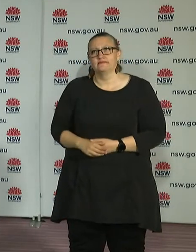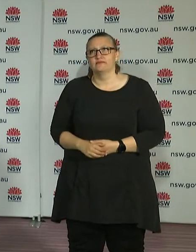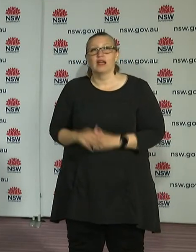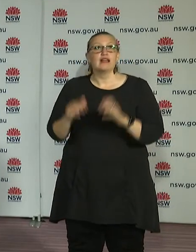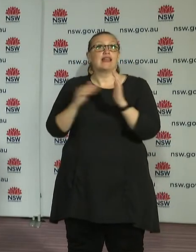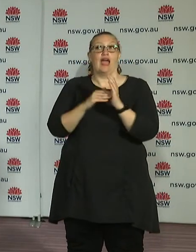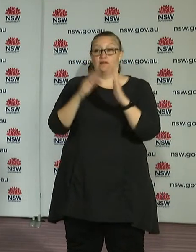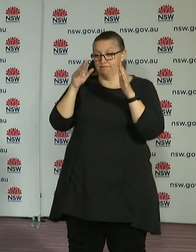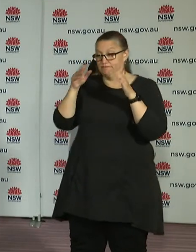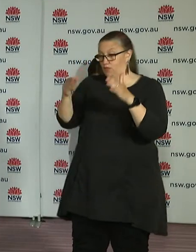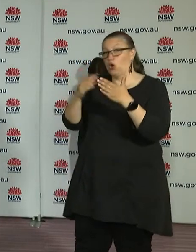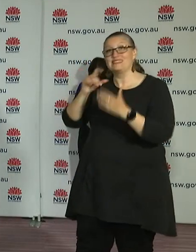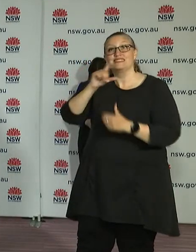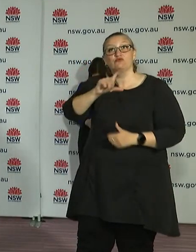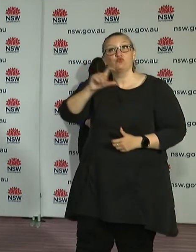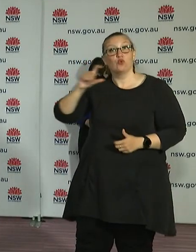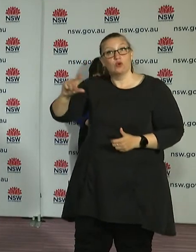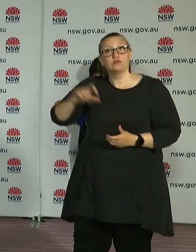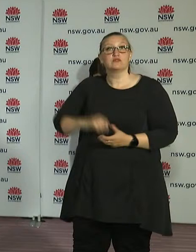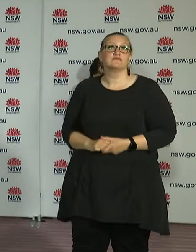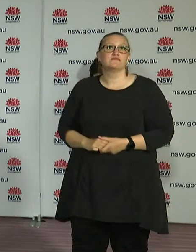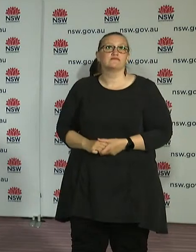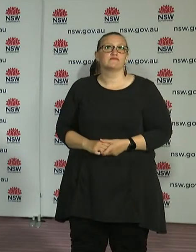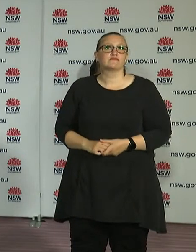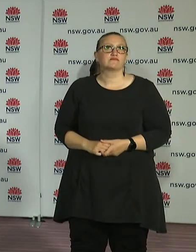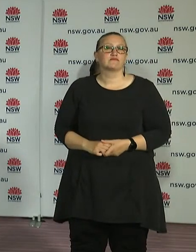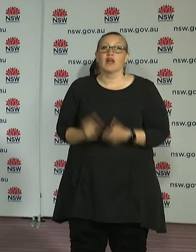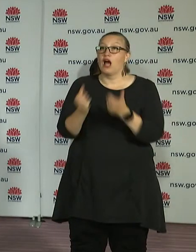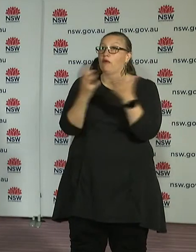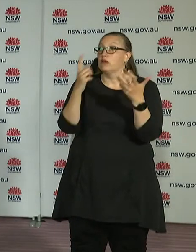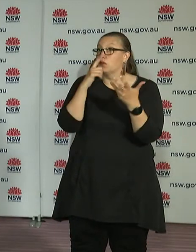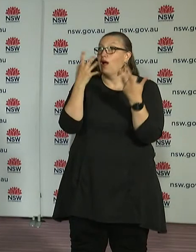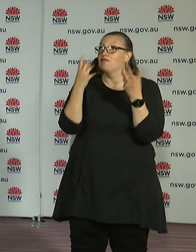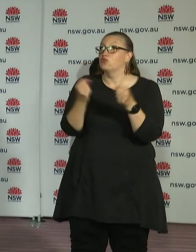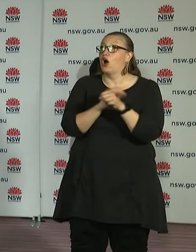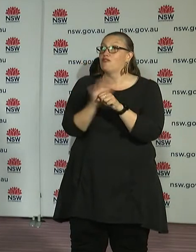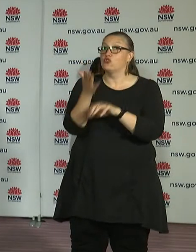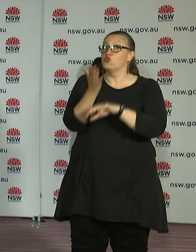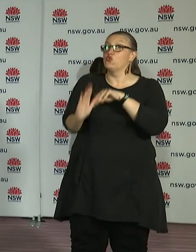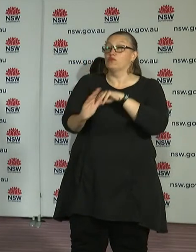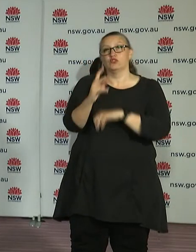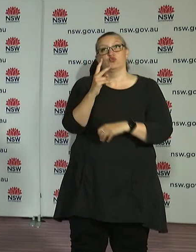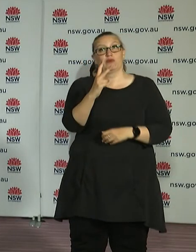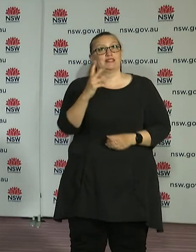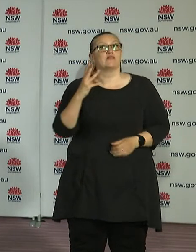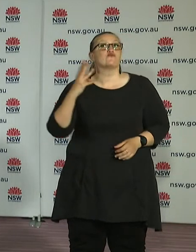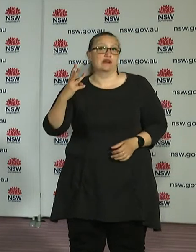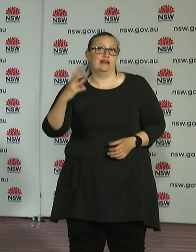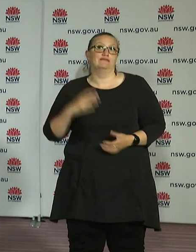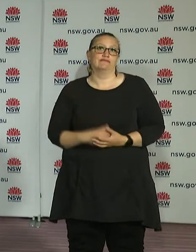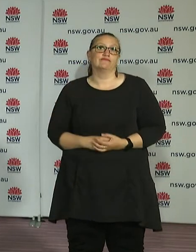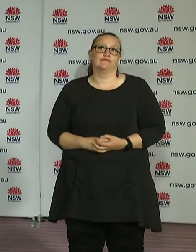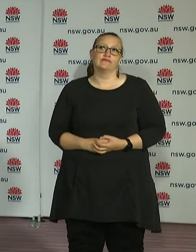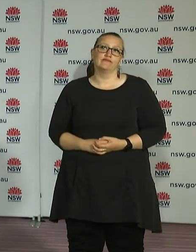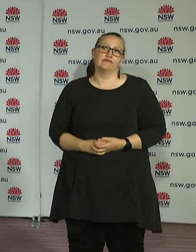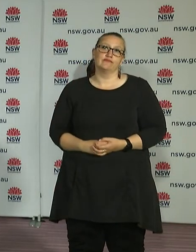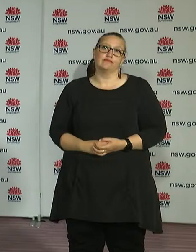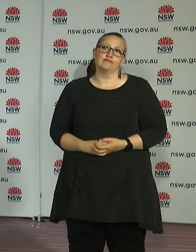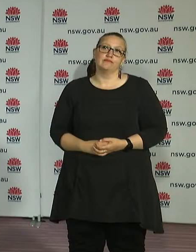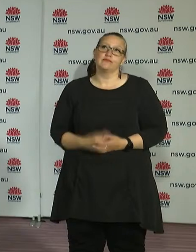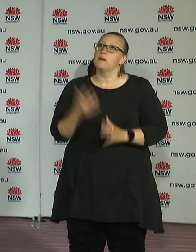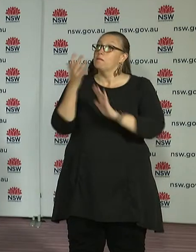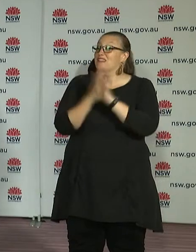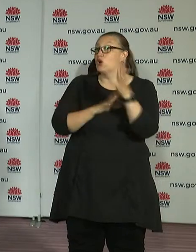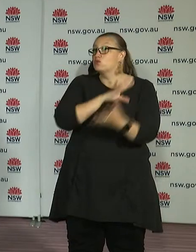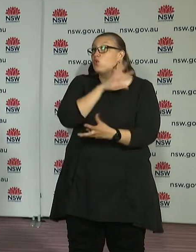to the Central Coast. There were 23 new cases reported on the Central Coast to 8 p.m. last night, and that